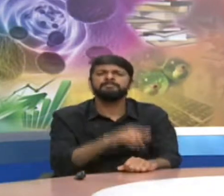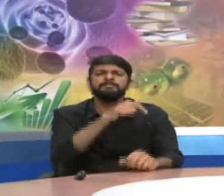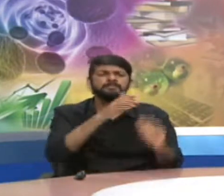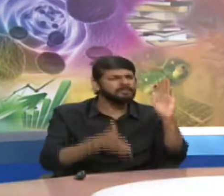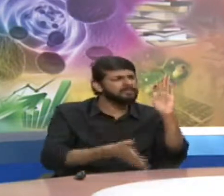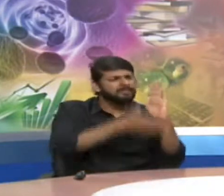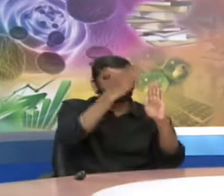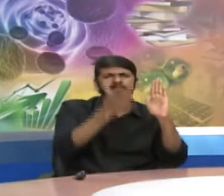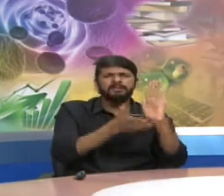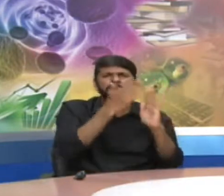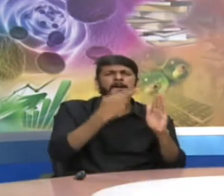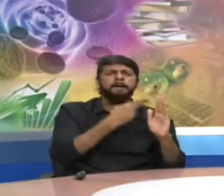The title of the